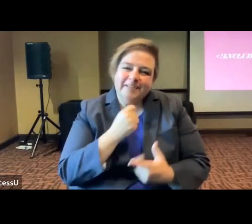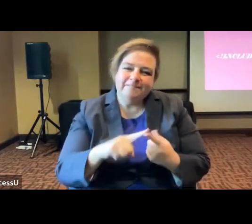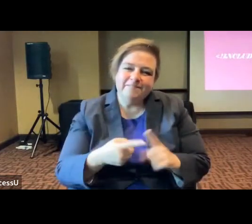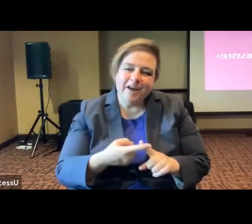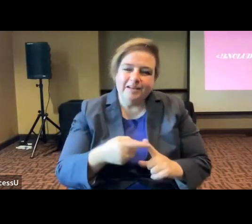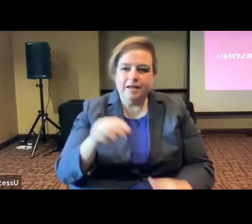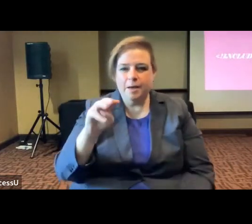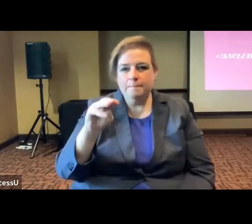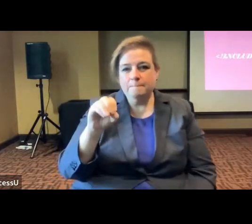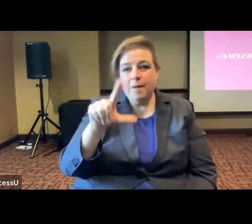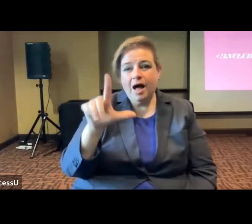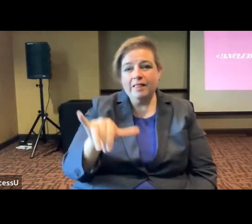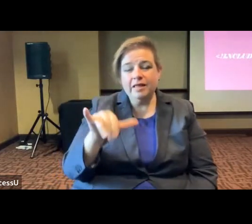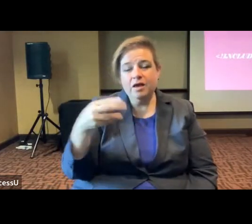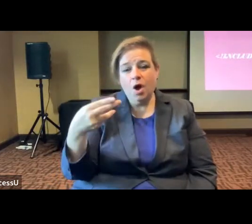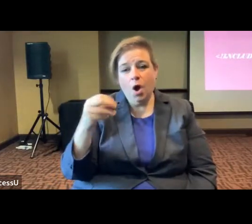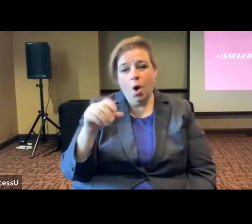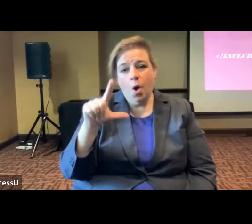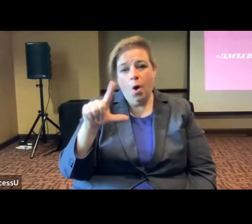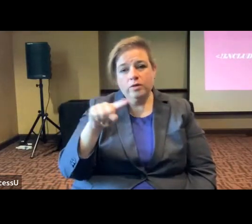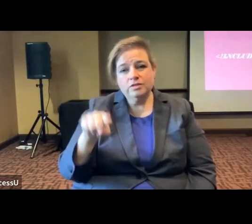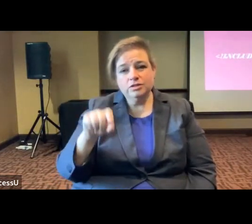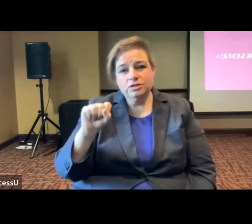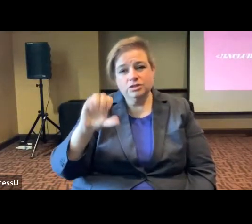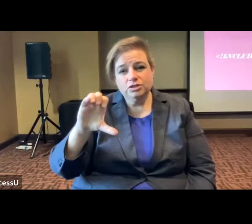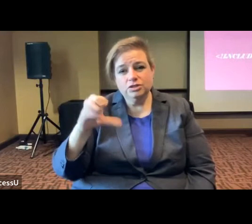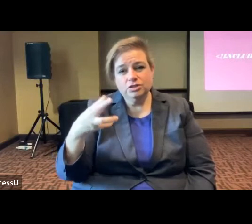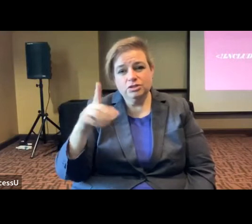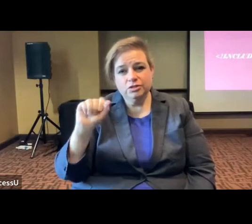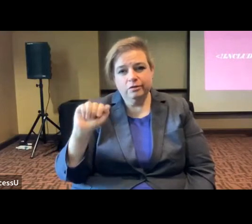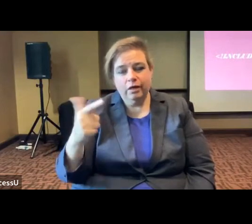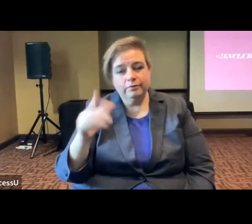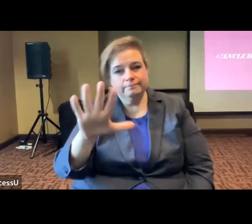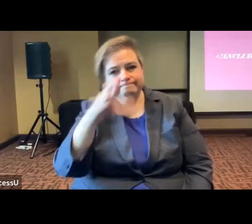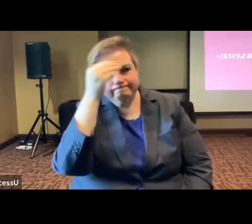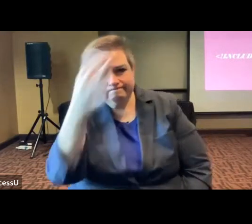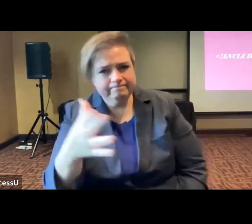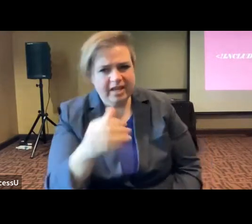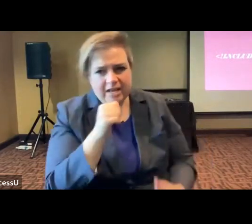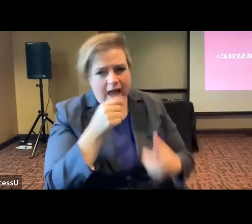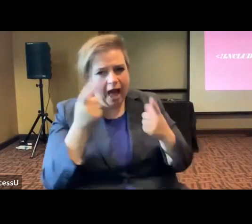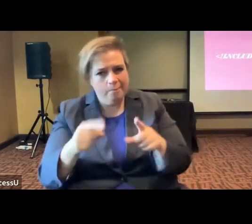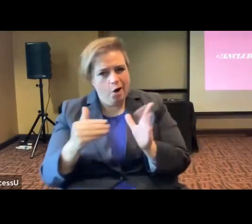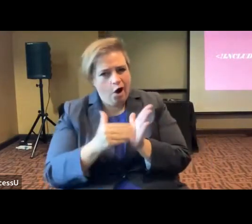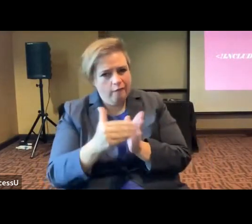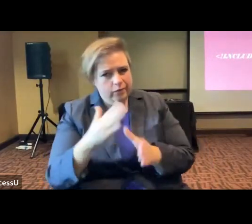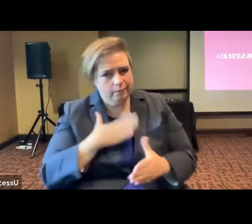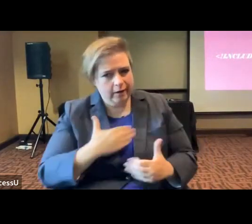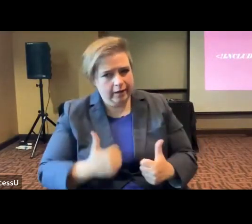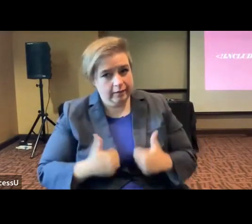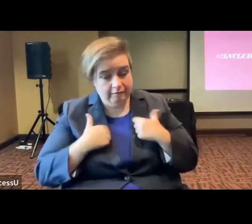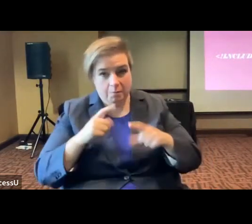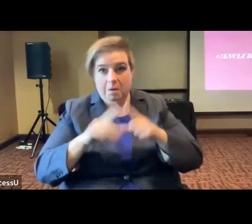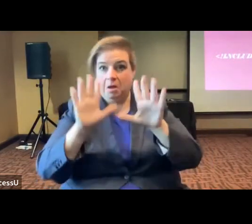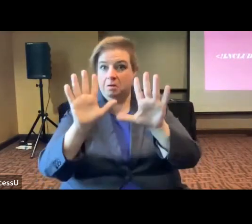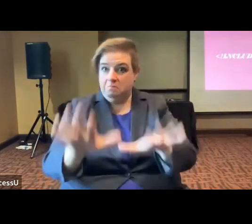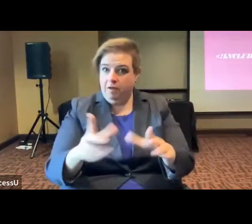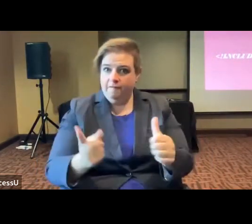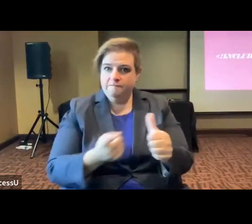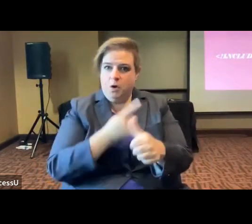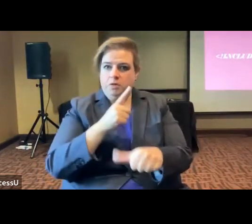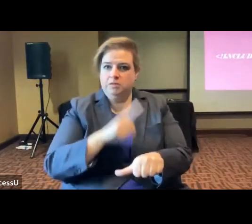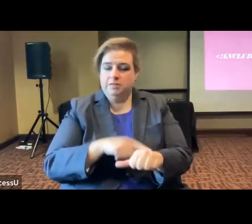Molly Holzschlag. It hasn't happened to me very often in my life, but the first time I